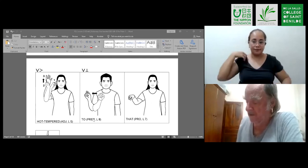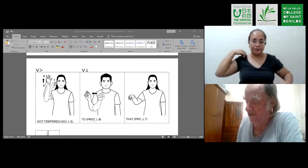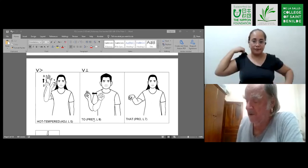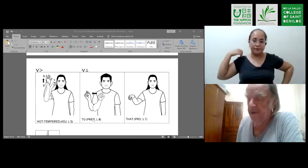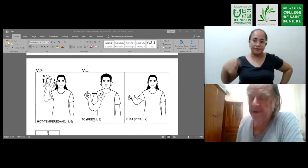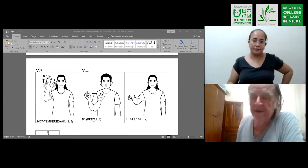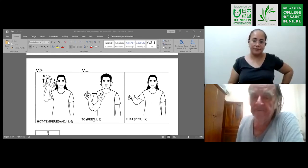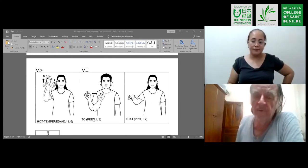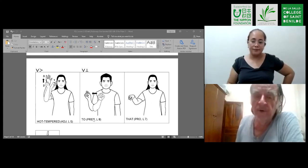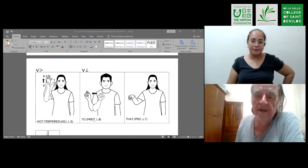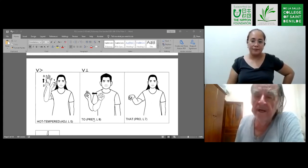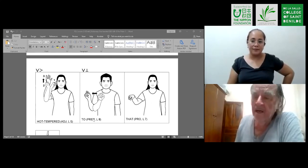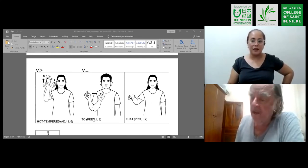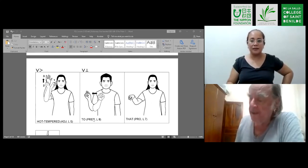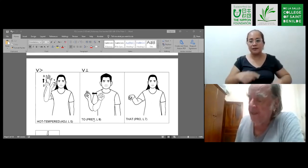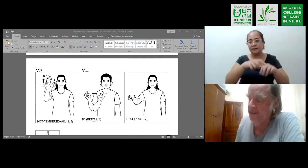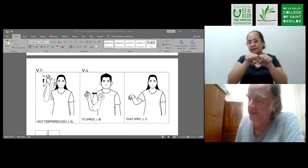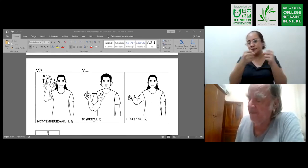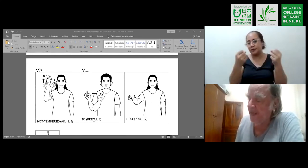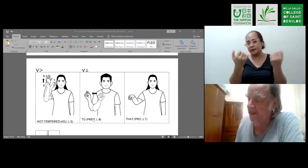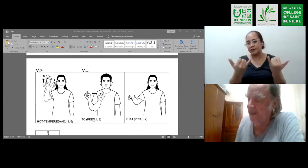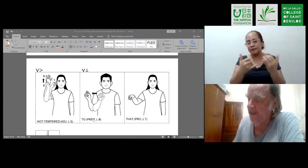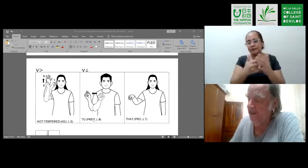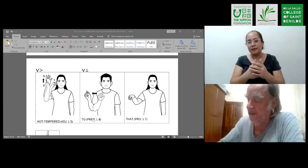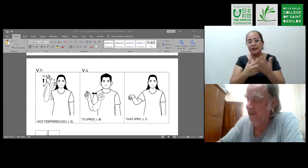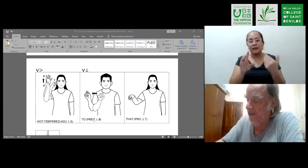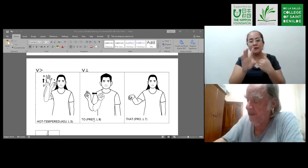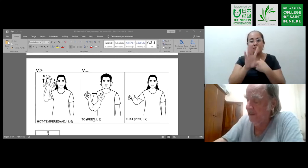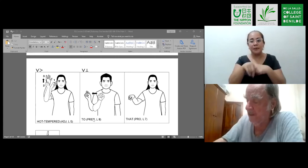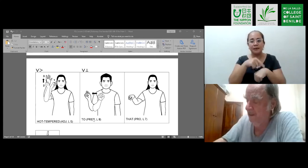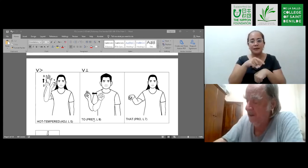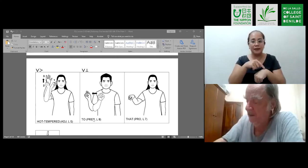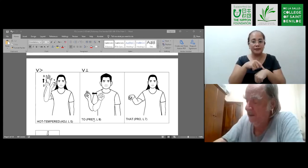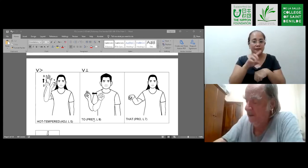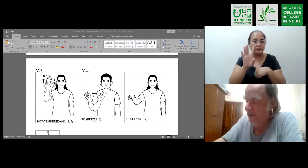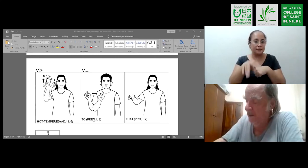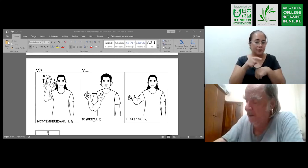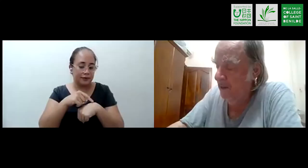Oh, already time for a break. Okay, let's come back at